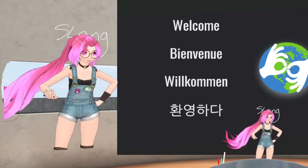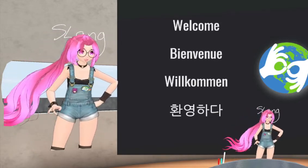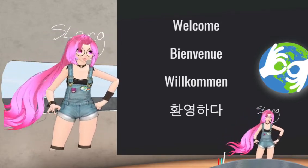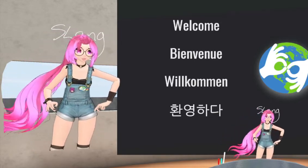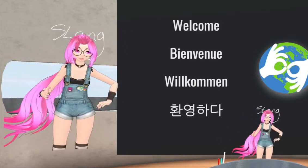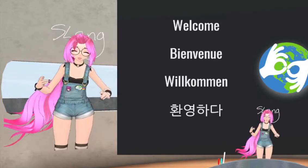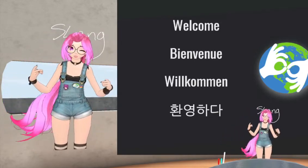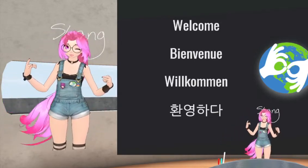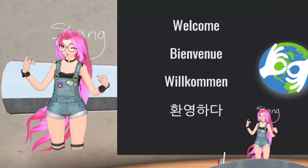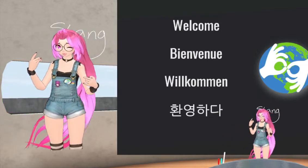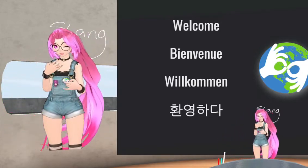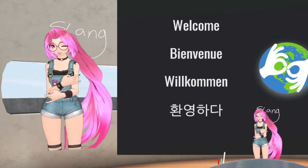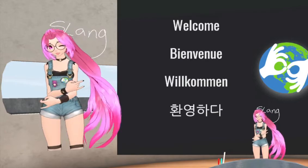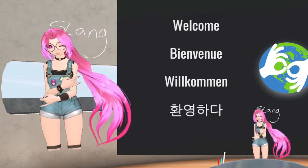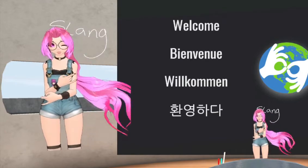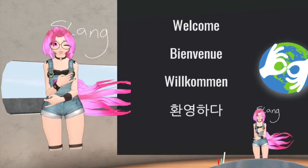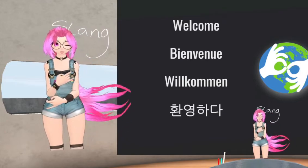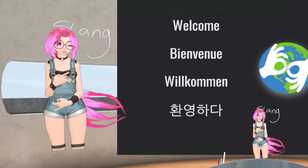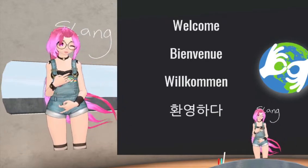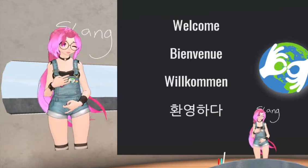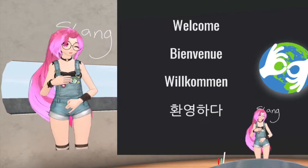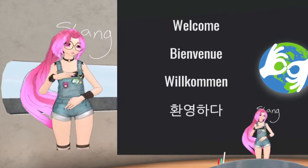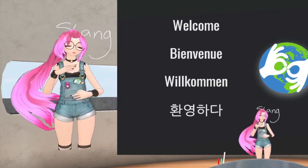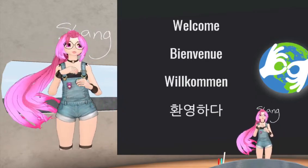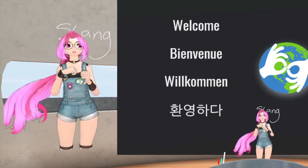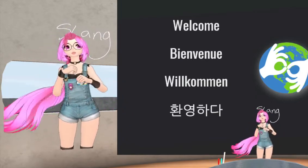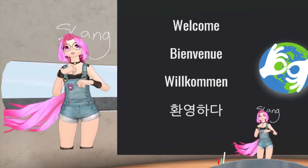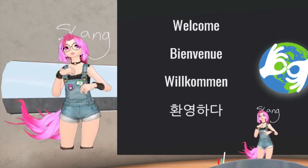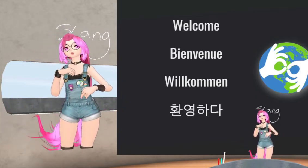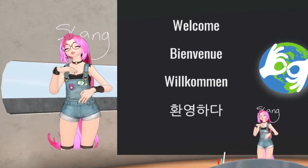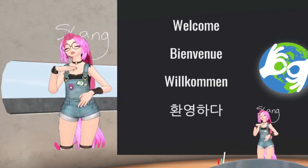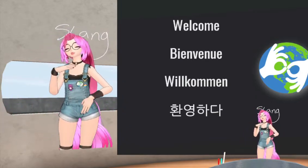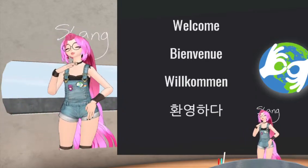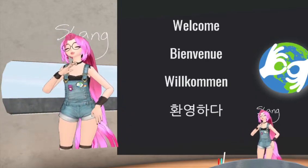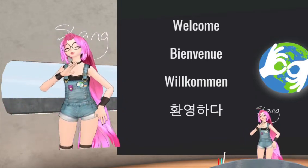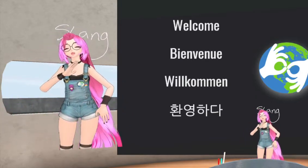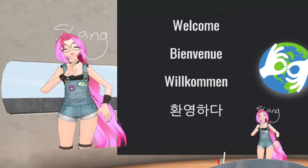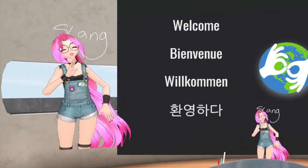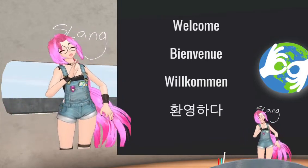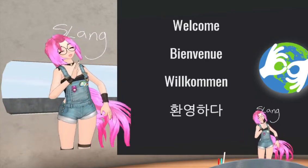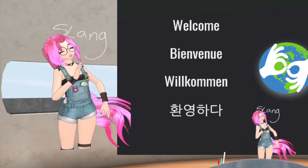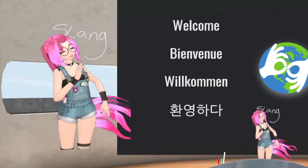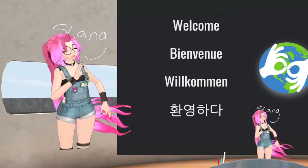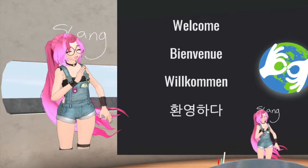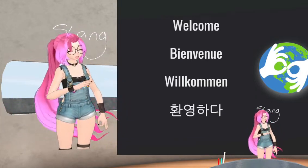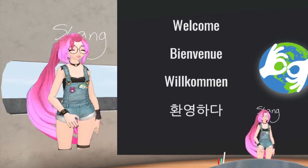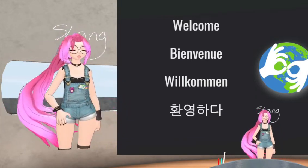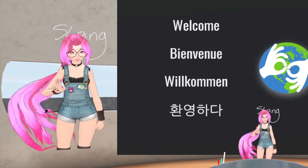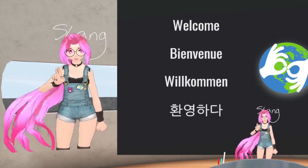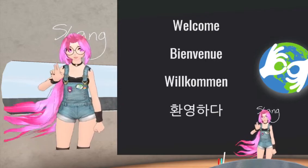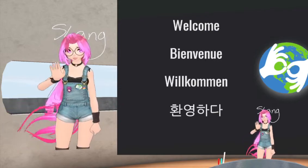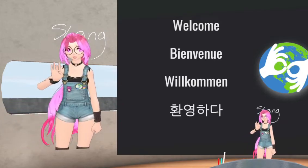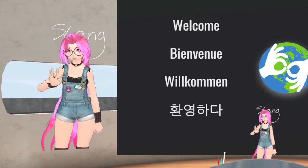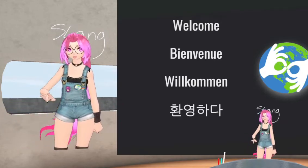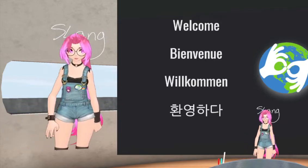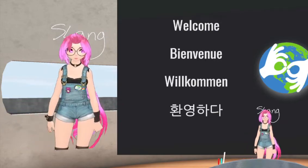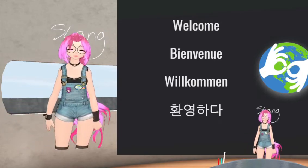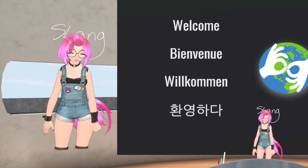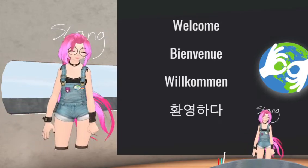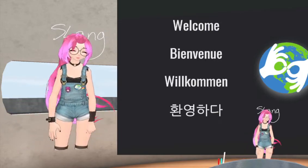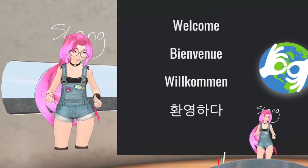don't feel like doing that, I'll just explain. But yeah, so who's down for that? Is this like a very social class? Are you guys excited for a guessing game, or are